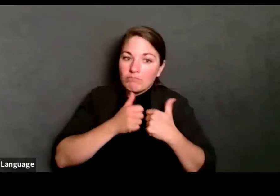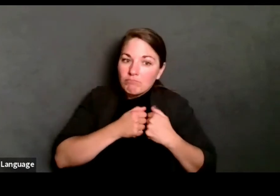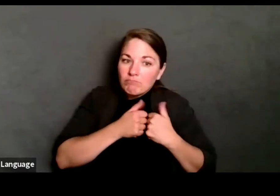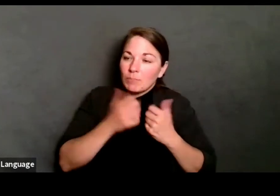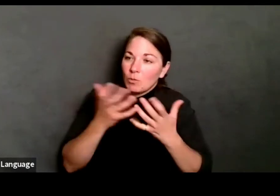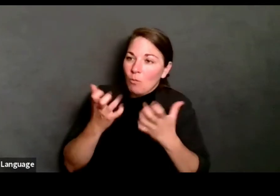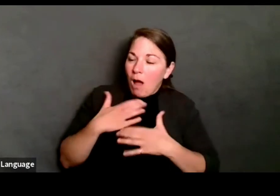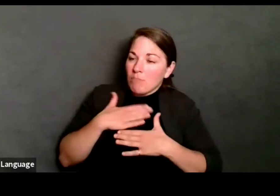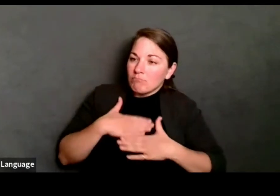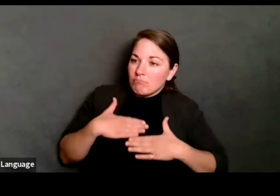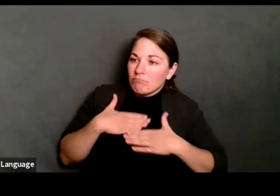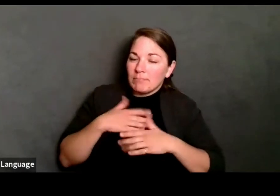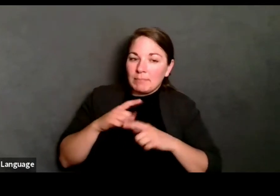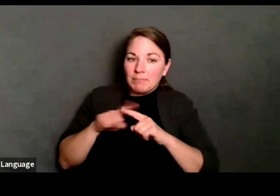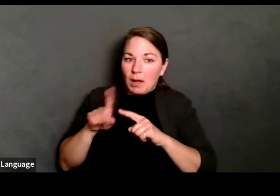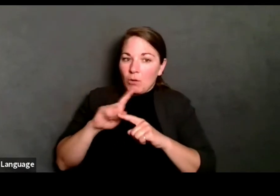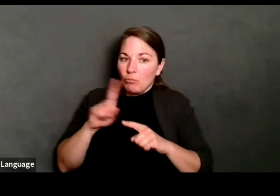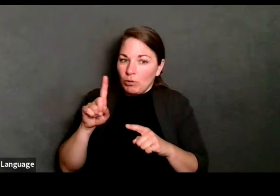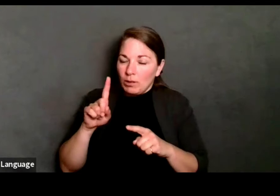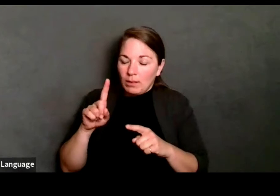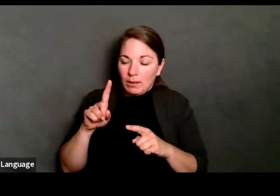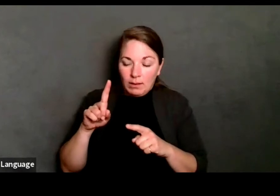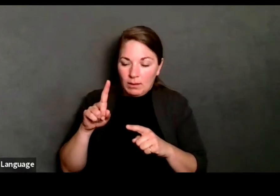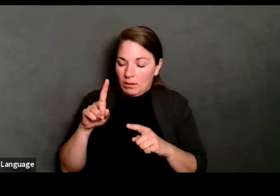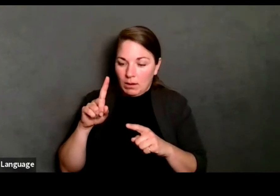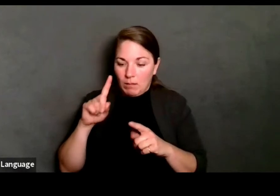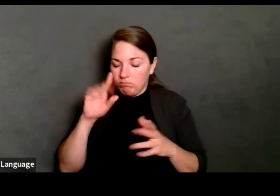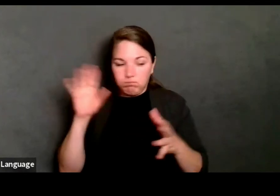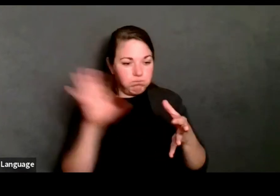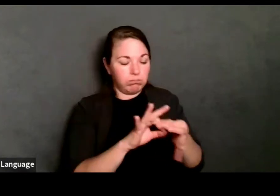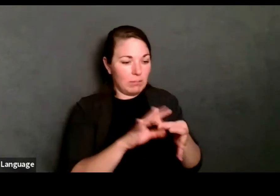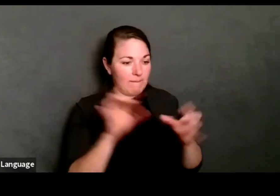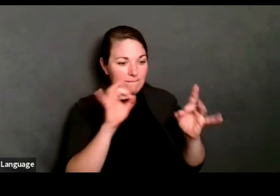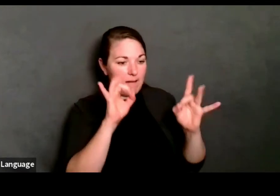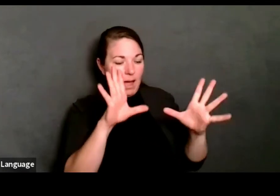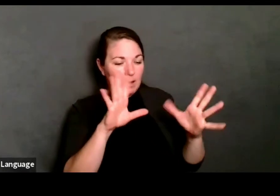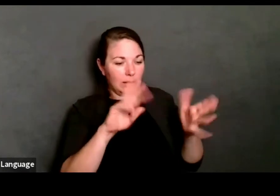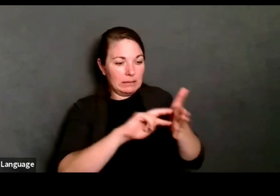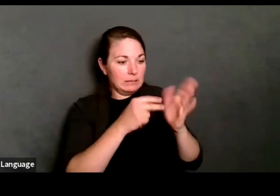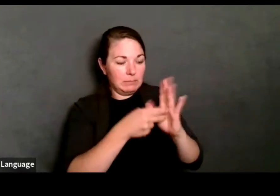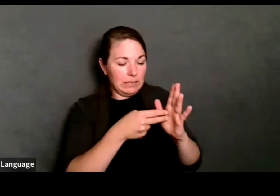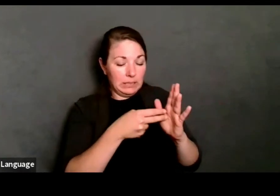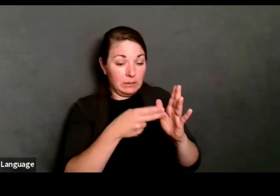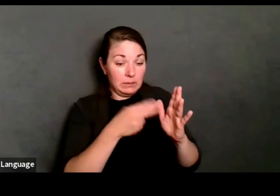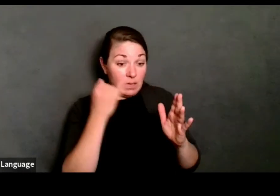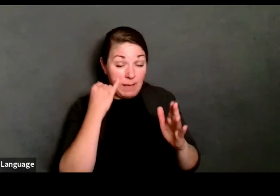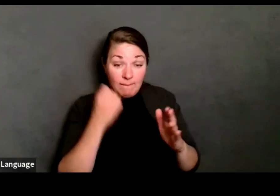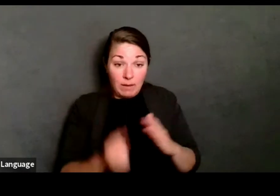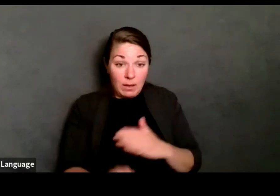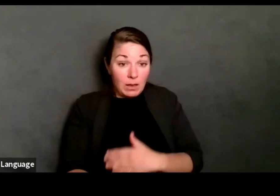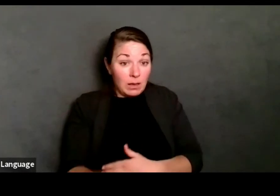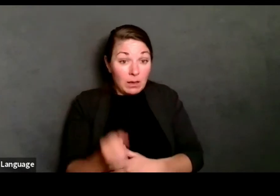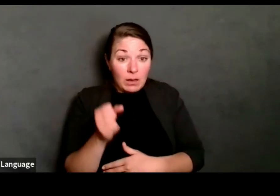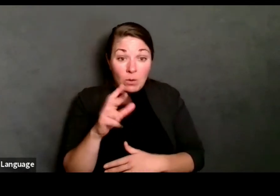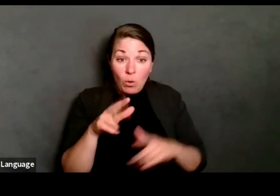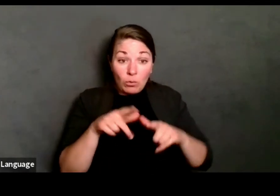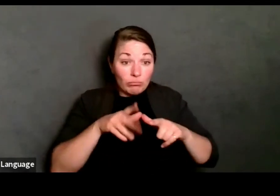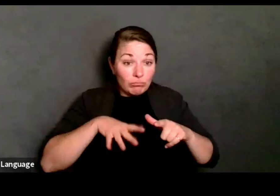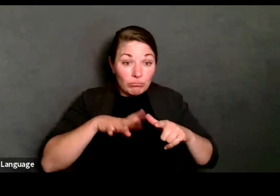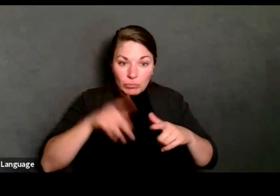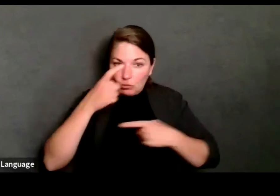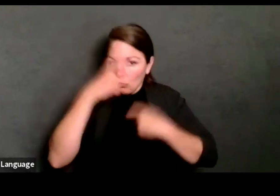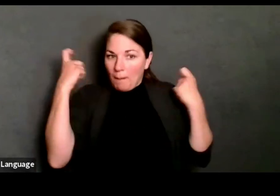pleasure, but associating it so strongly with violence that they are unable to become aroused without trauma. Now, this is not something I